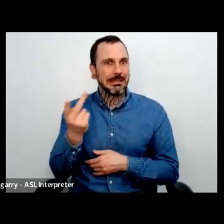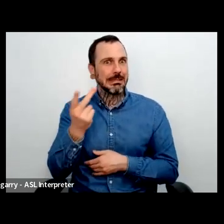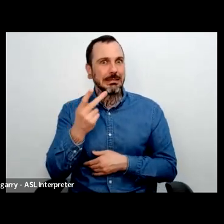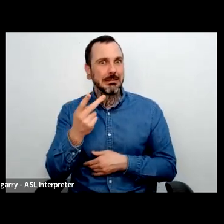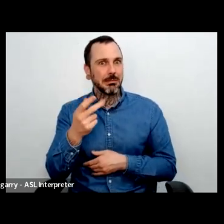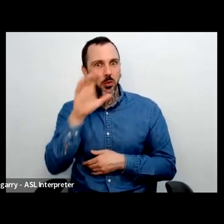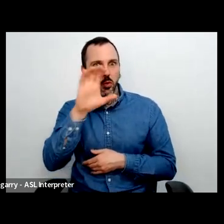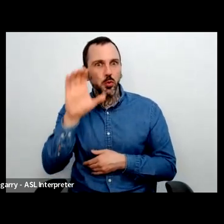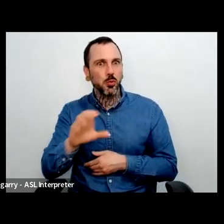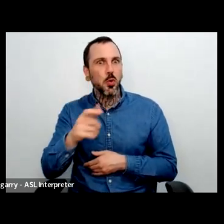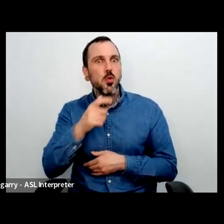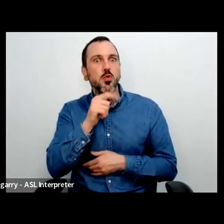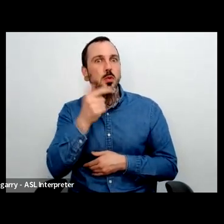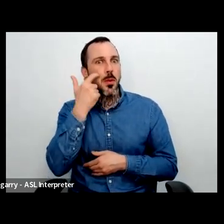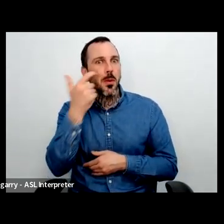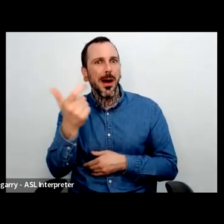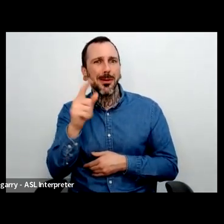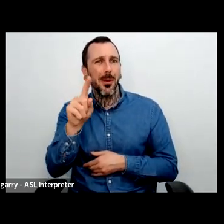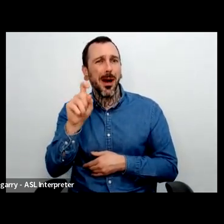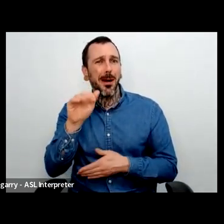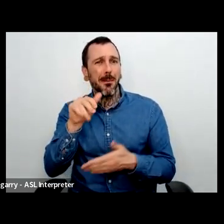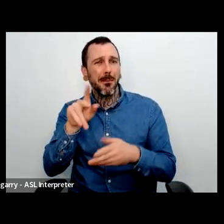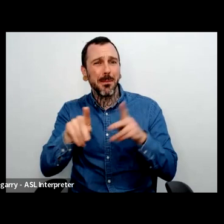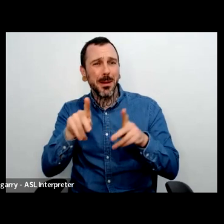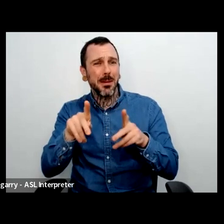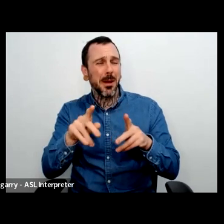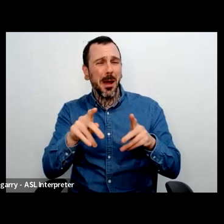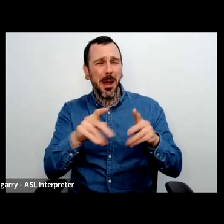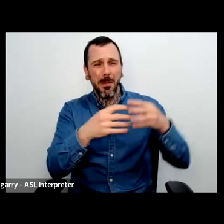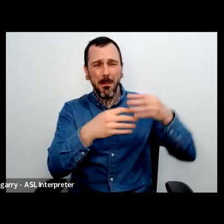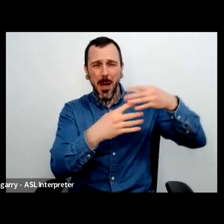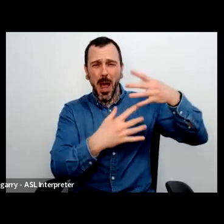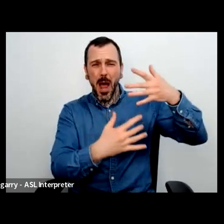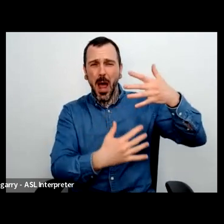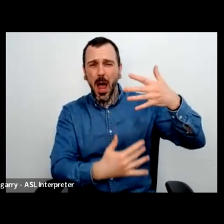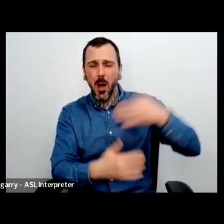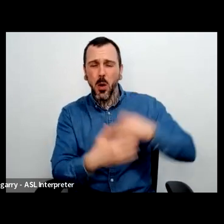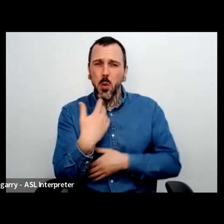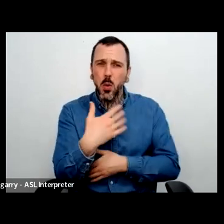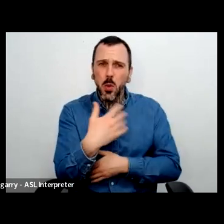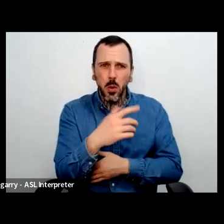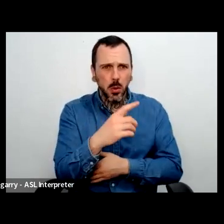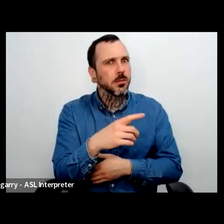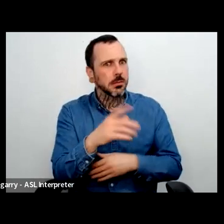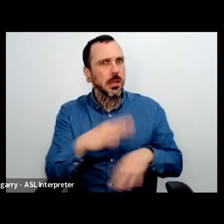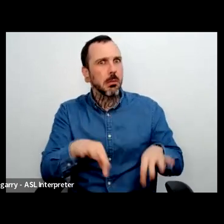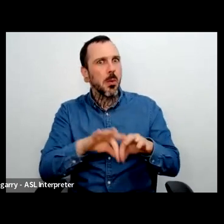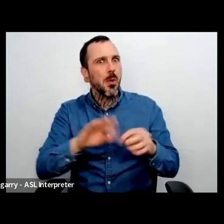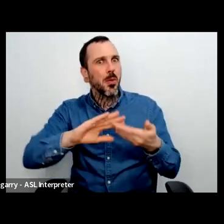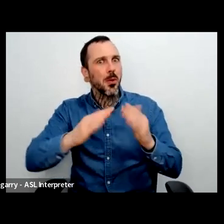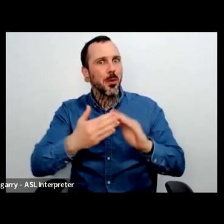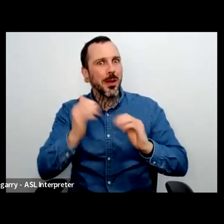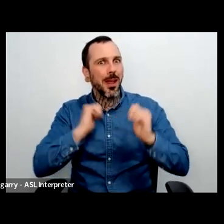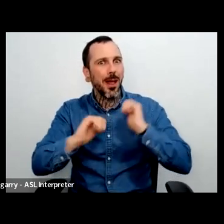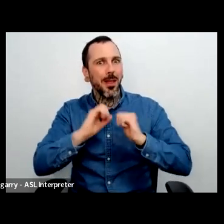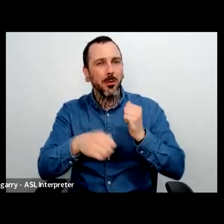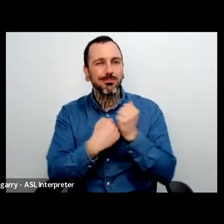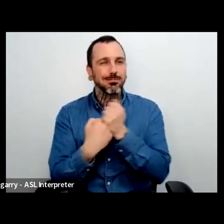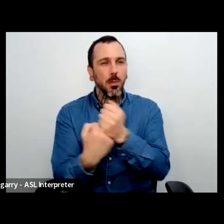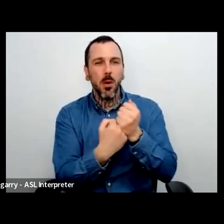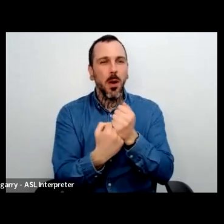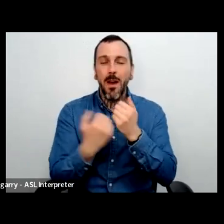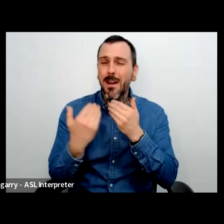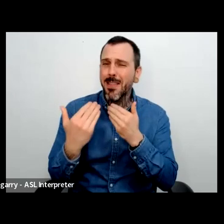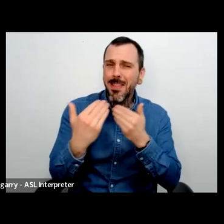there, I think we have to support each other and congratulate each other and thank each other for doing the hard work.